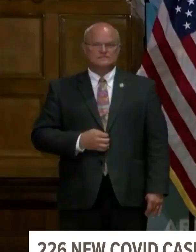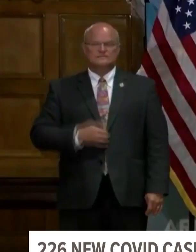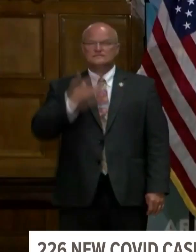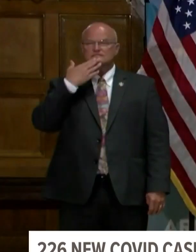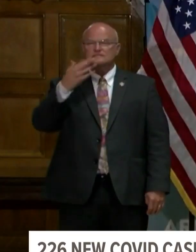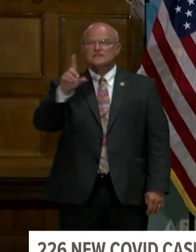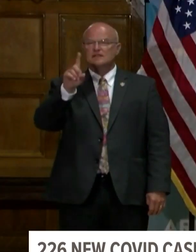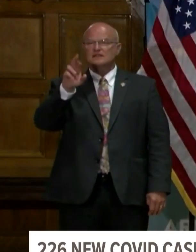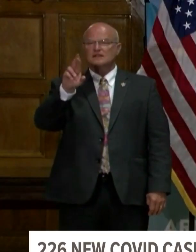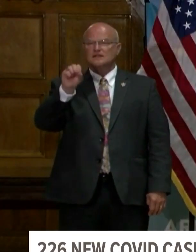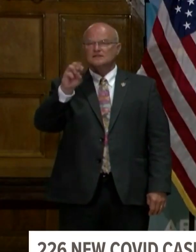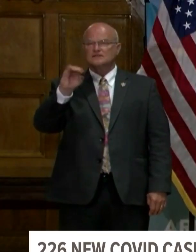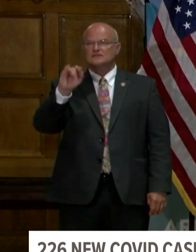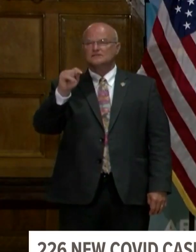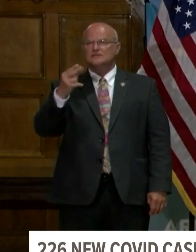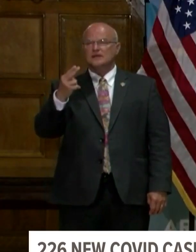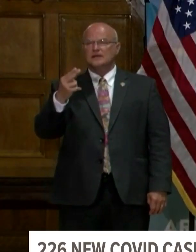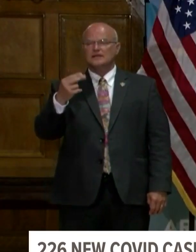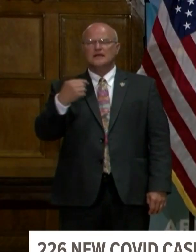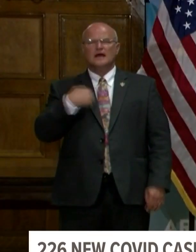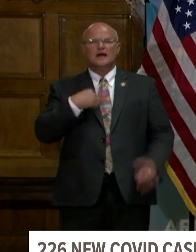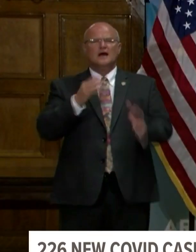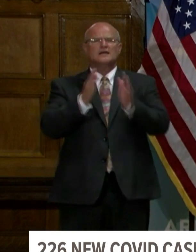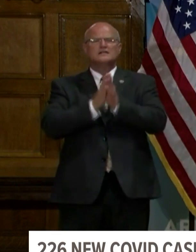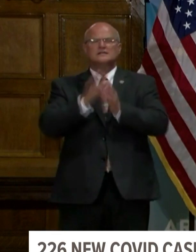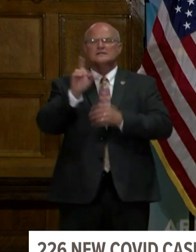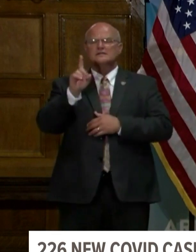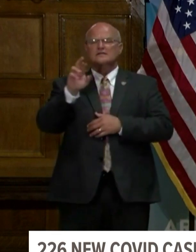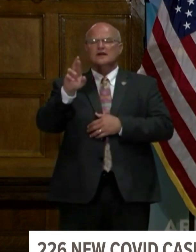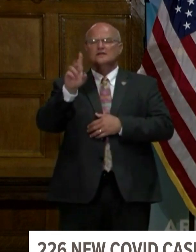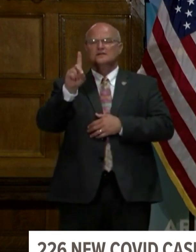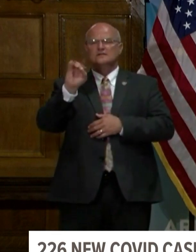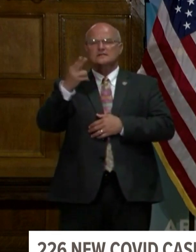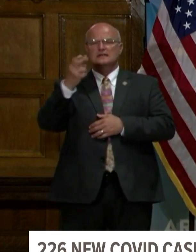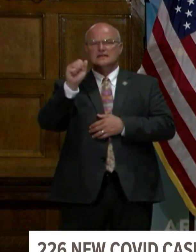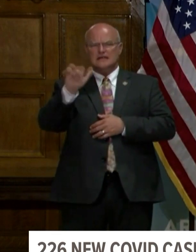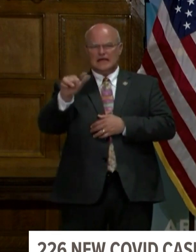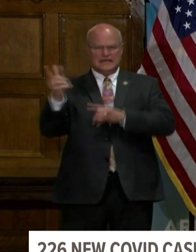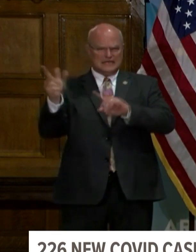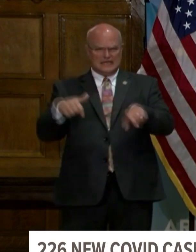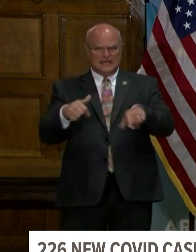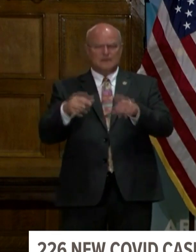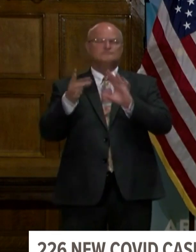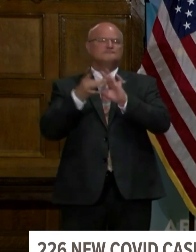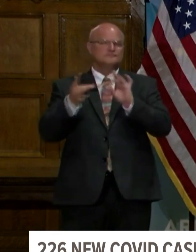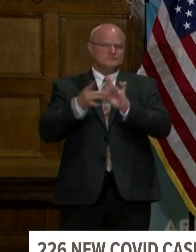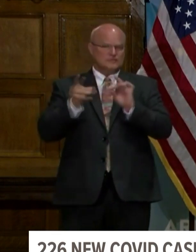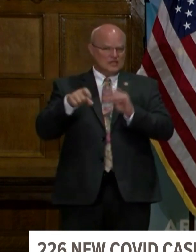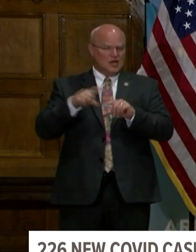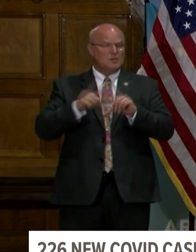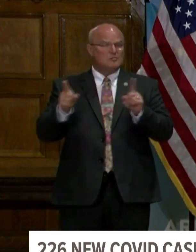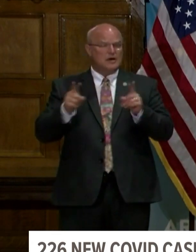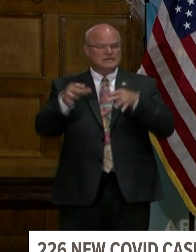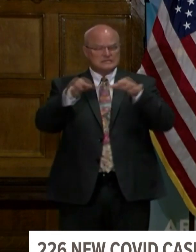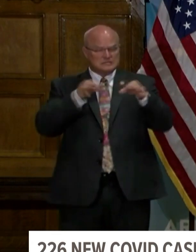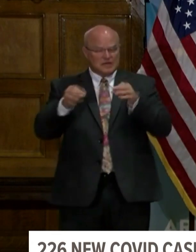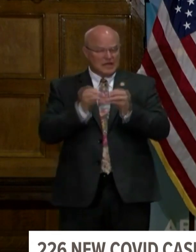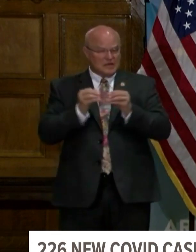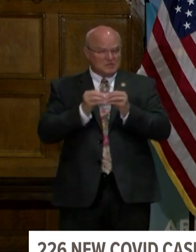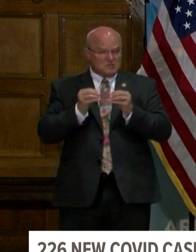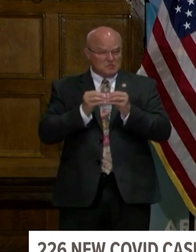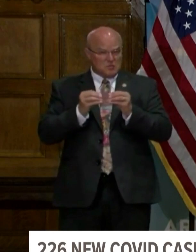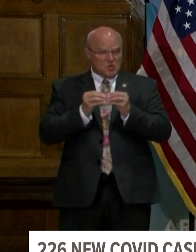Thank you, Dr. Smith. And let me ask Dr. Dillahay to come, and she can refer back if she needs to, but just explain a little bit